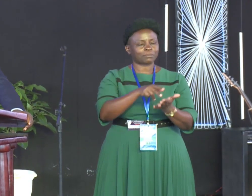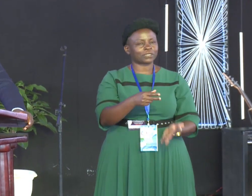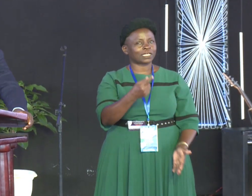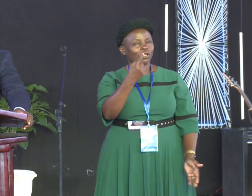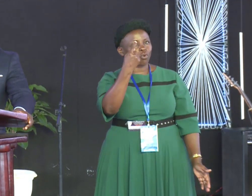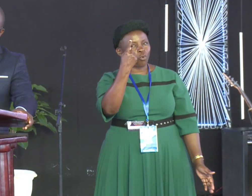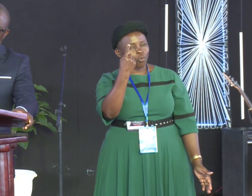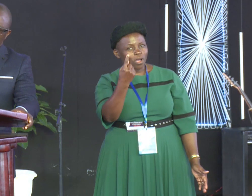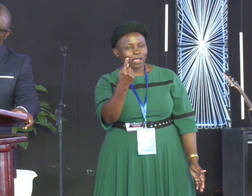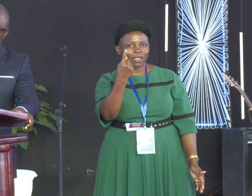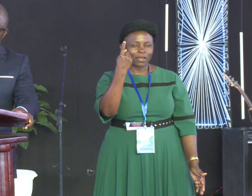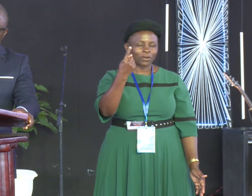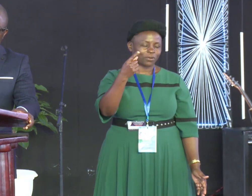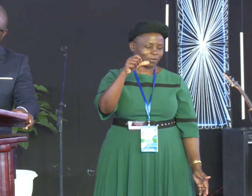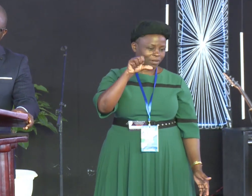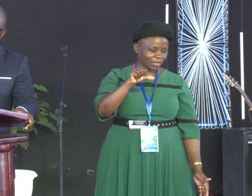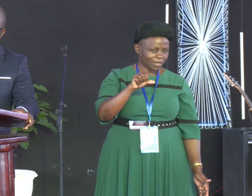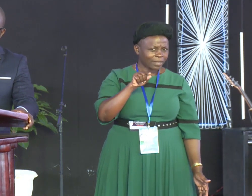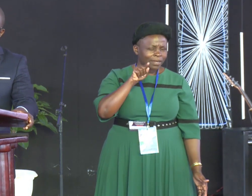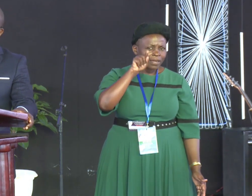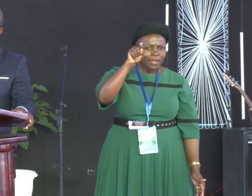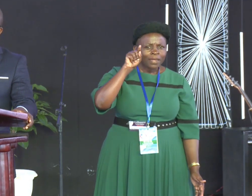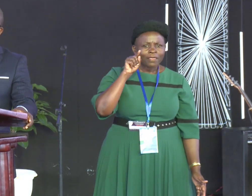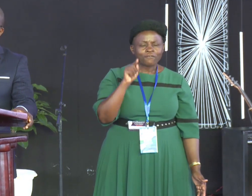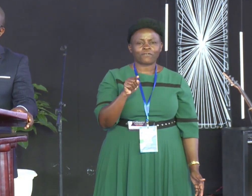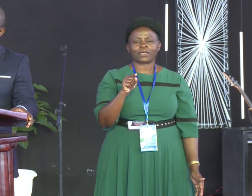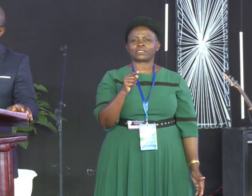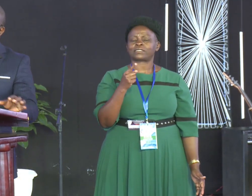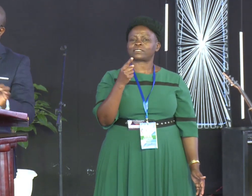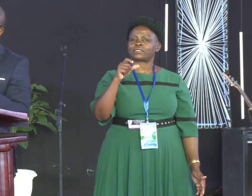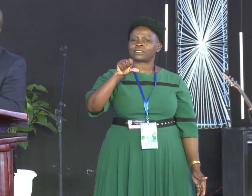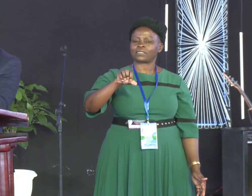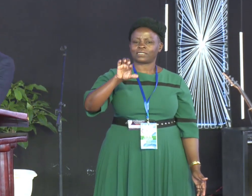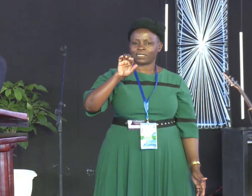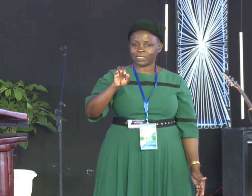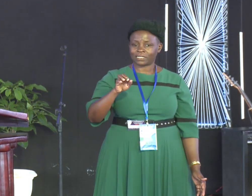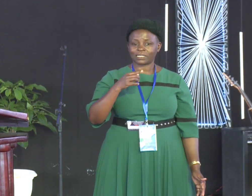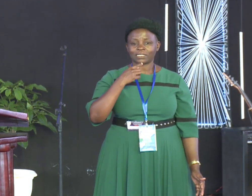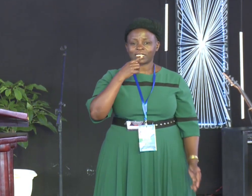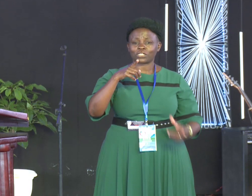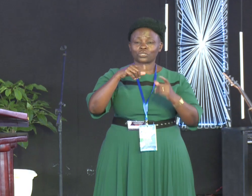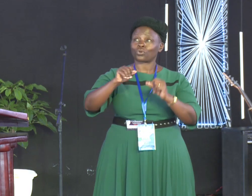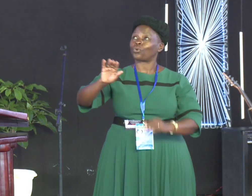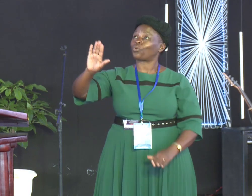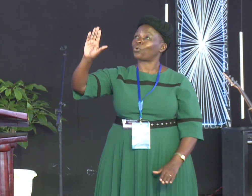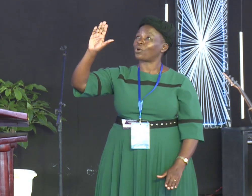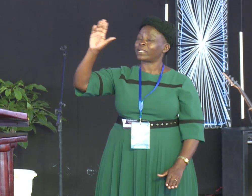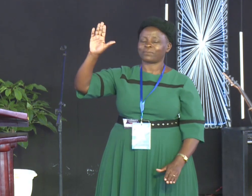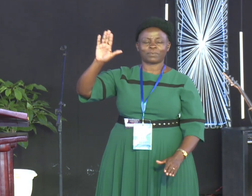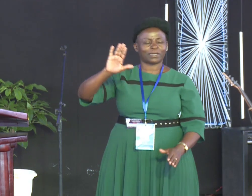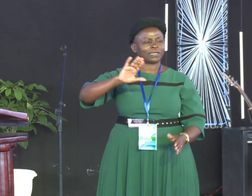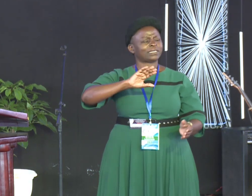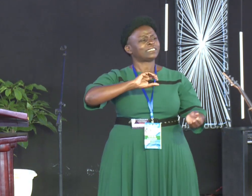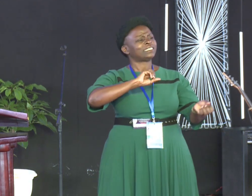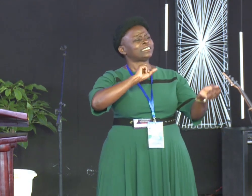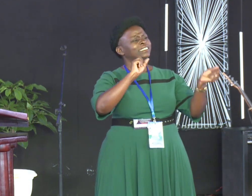chikumi na muenda. Psalm 119. Olunyirwa chenda mu munana. Verse 98. Agamanti ekigambo kyo. He says your word. Chimfulu omugezo